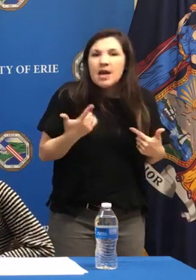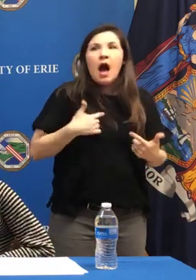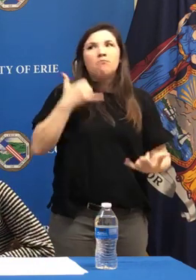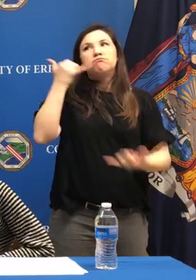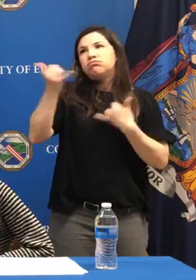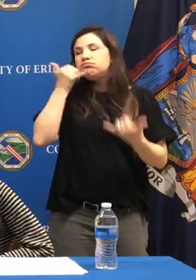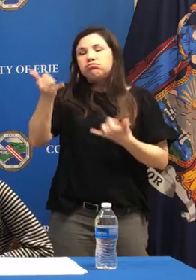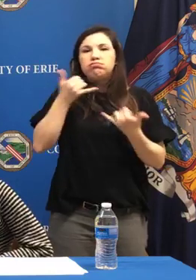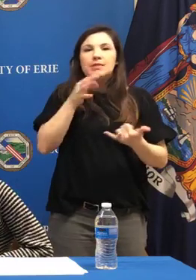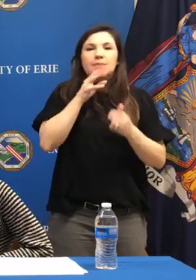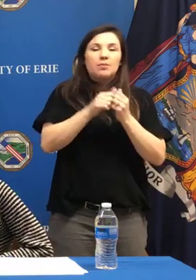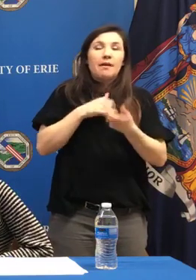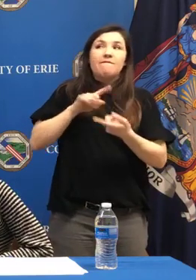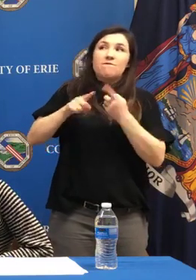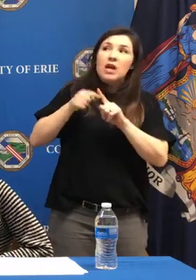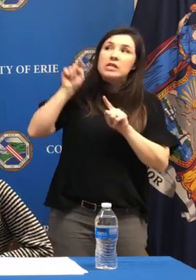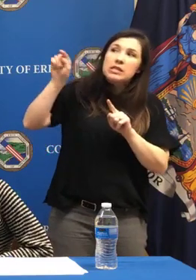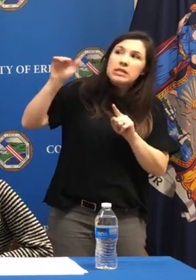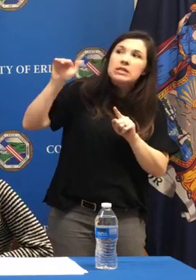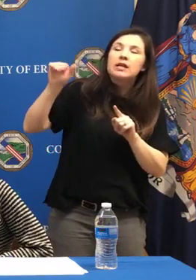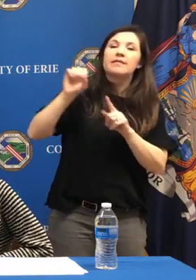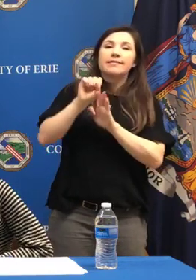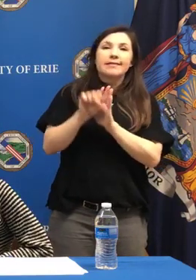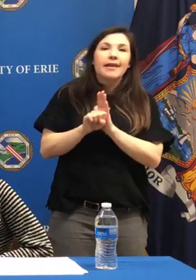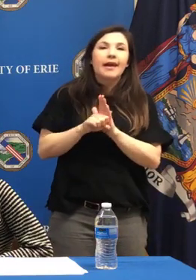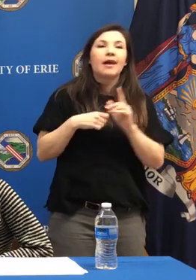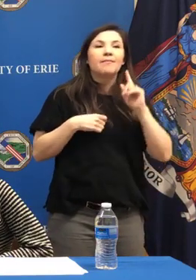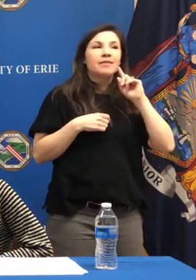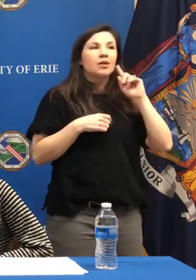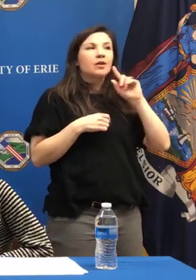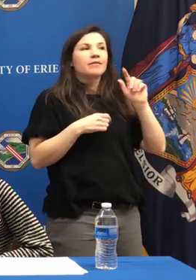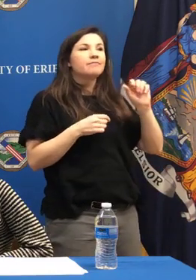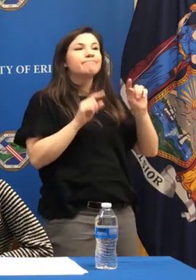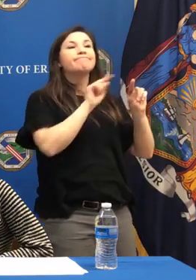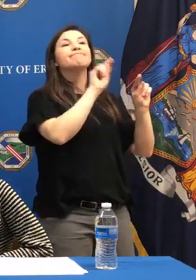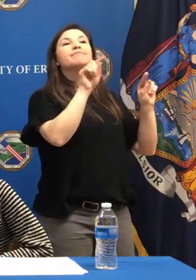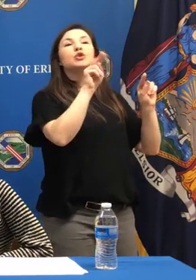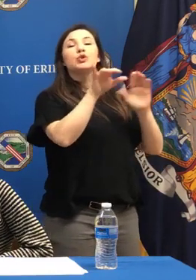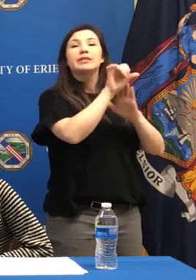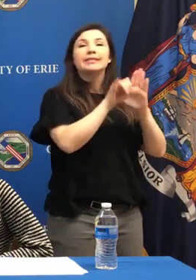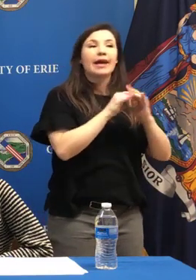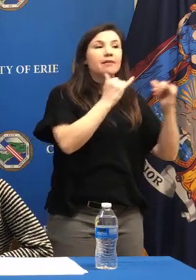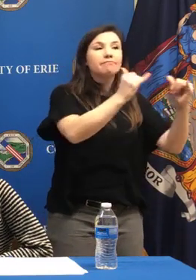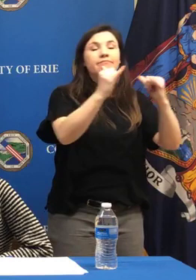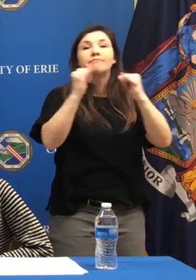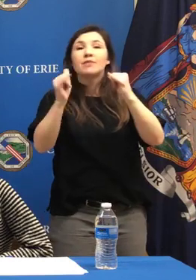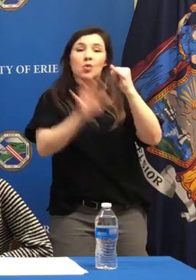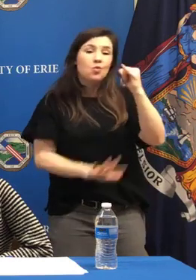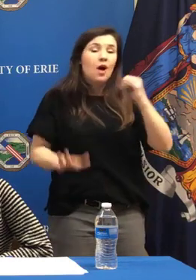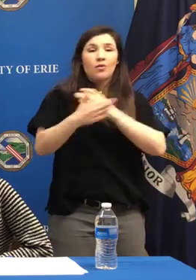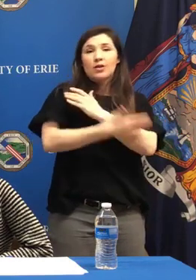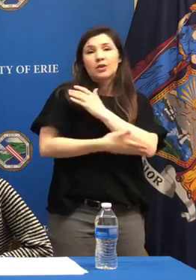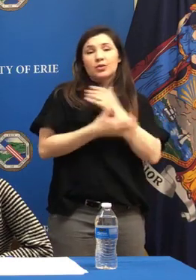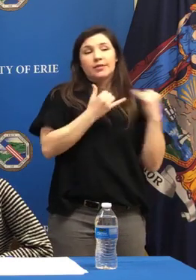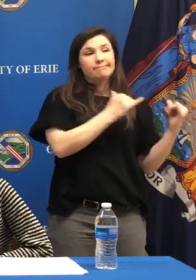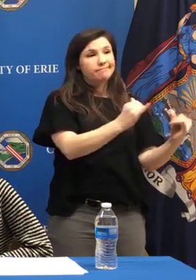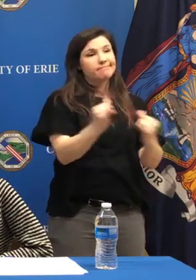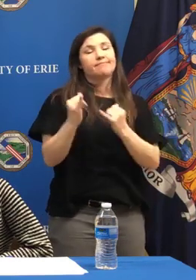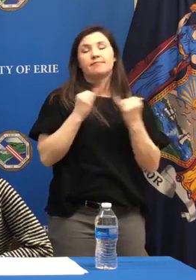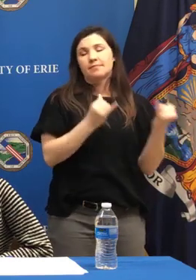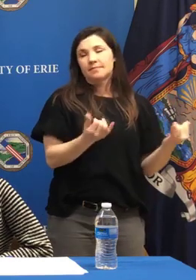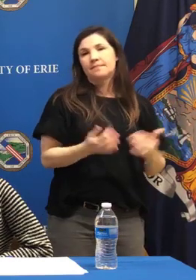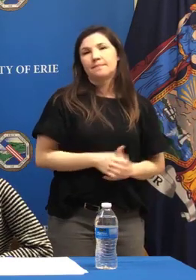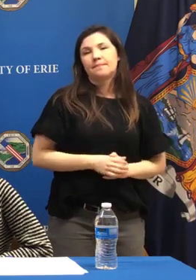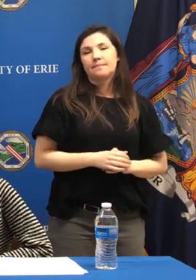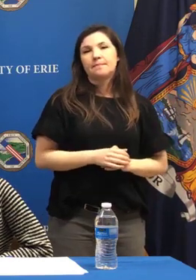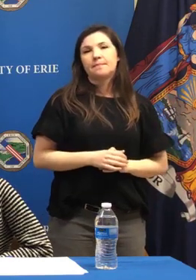phone talking to my friends in the state, and I'm also hearing the same thing from my colleagues elsewhere in New York State as well as elsewhere in the country. Right